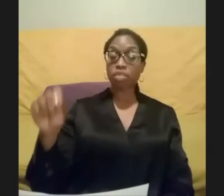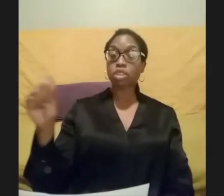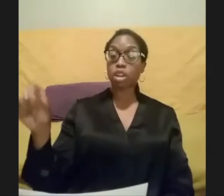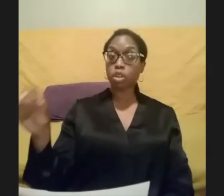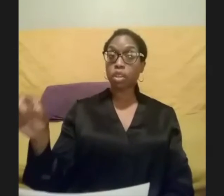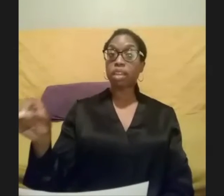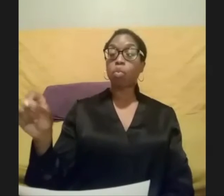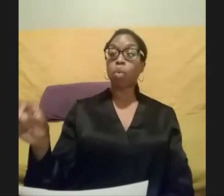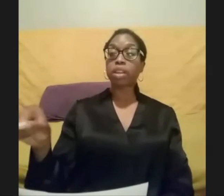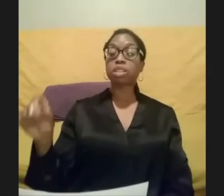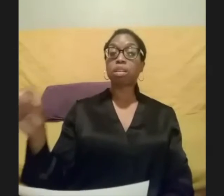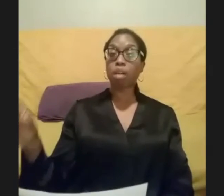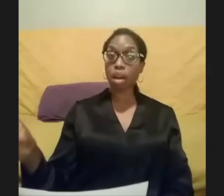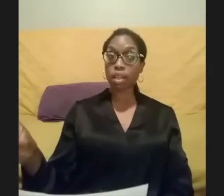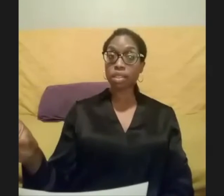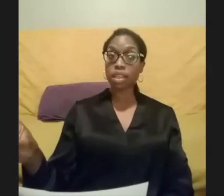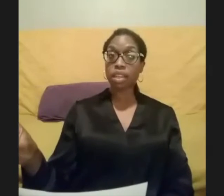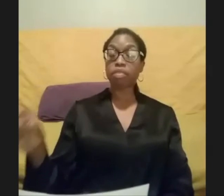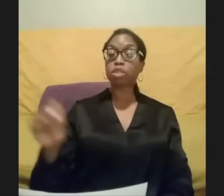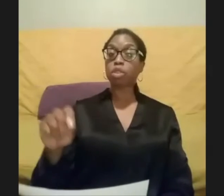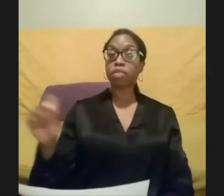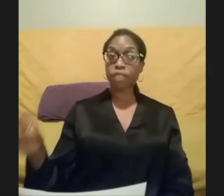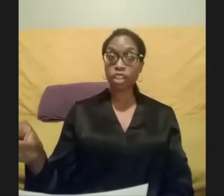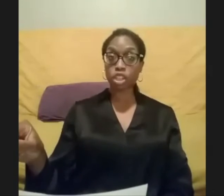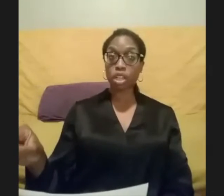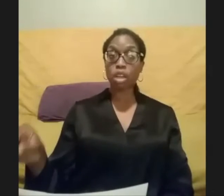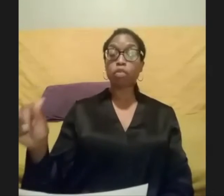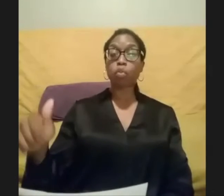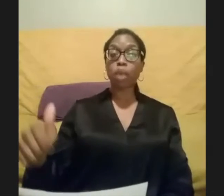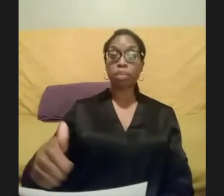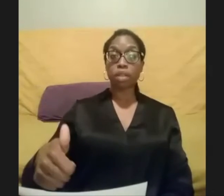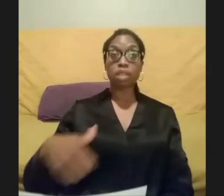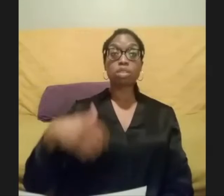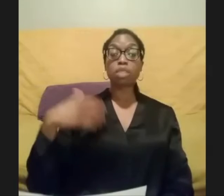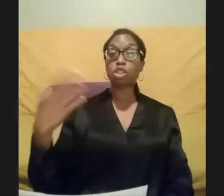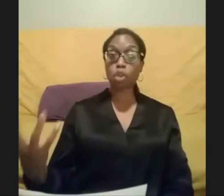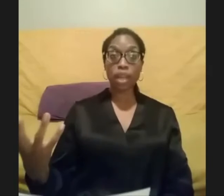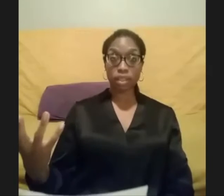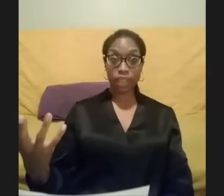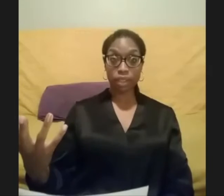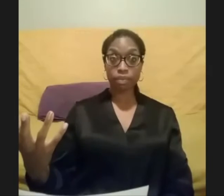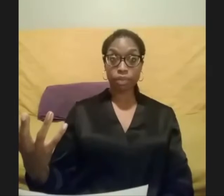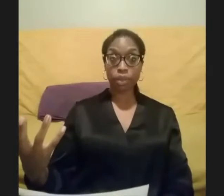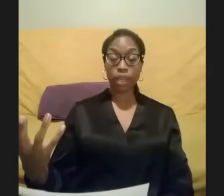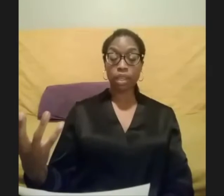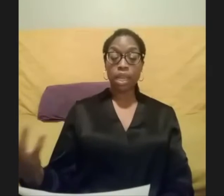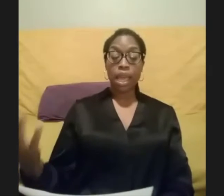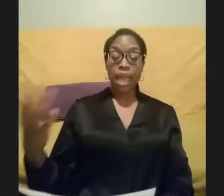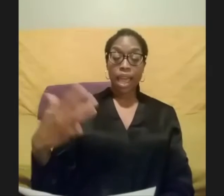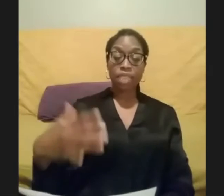start looking, what is the cause if there's no infection for the white blood cells to be so elevated? Okay. And